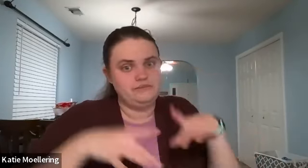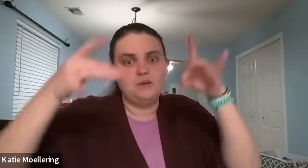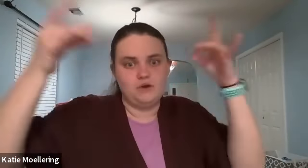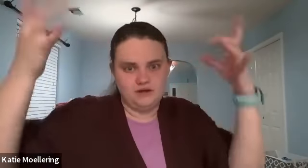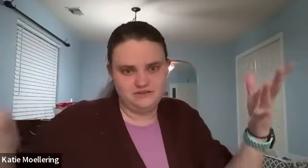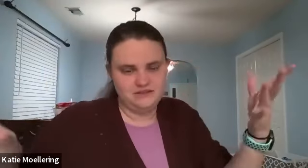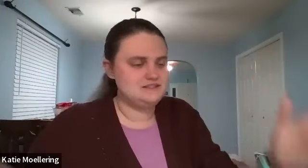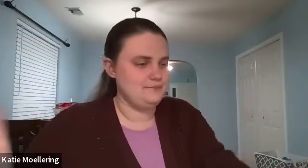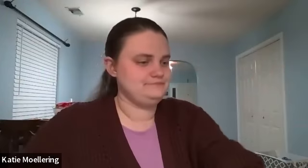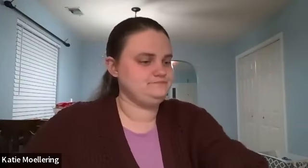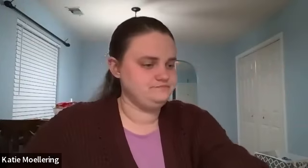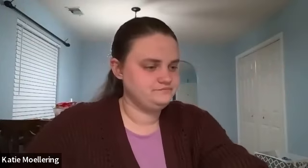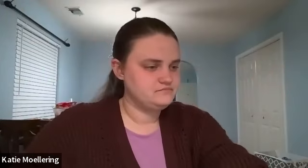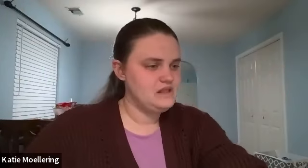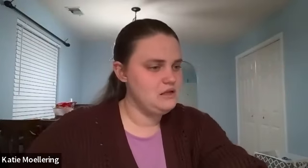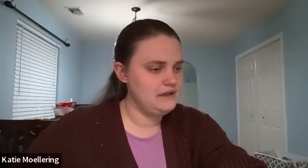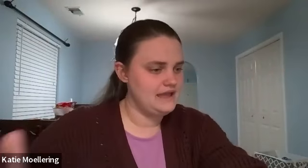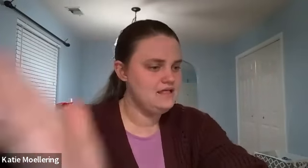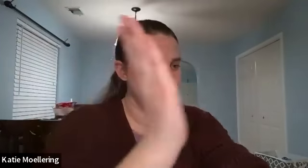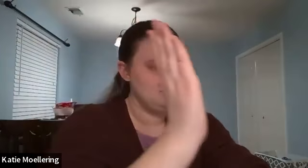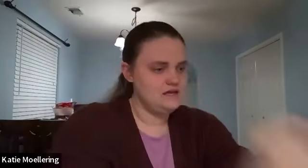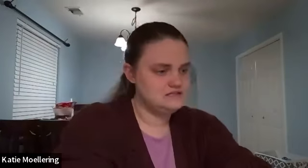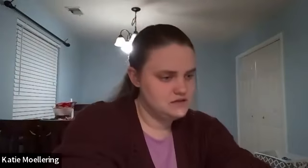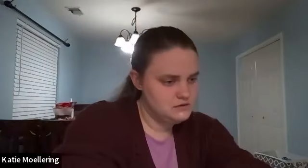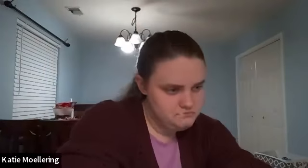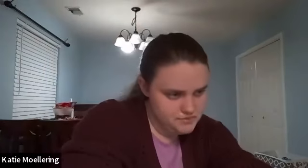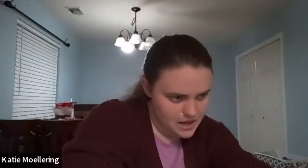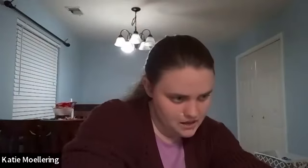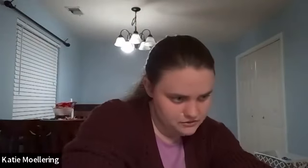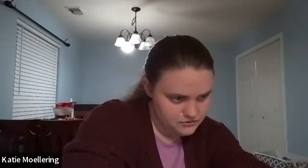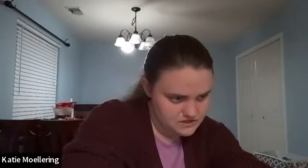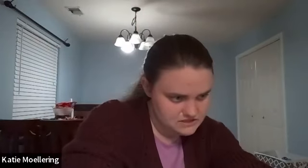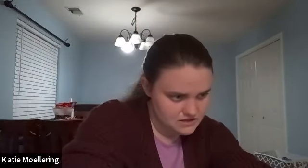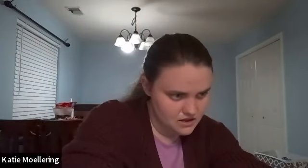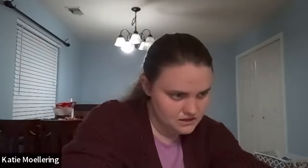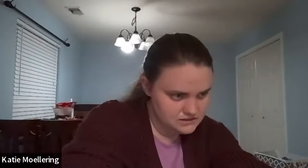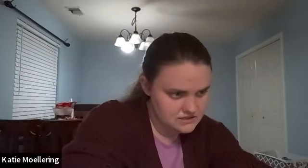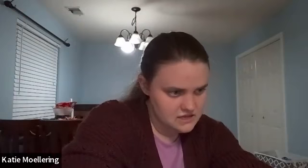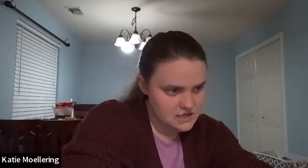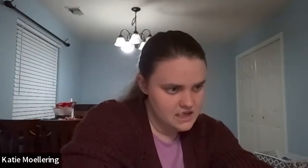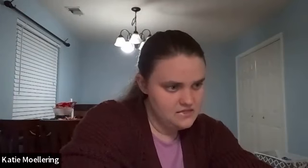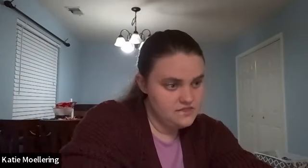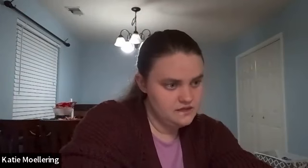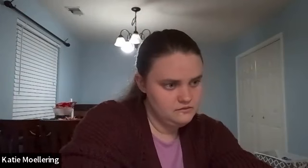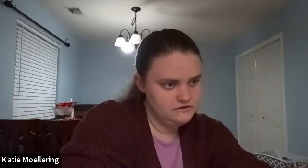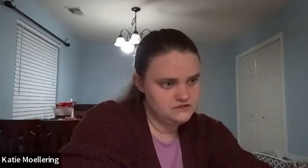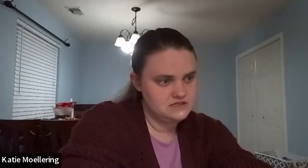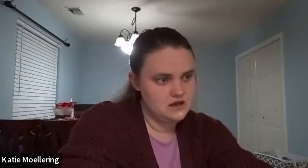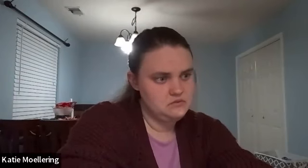up on it with it. So, okay, let's go back through these signs. And then what we'll do is I will